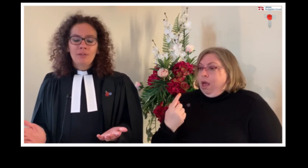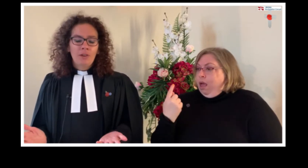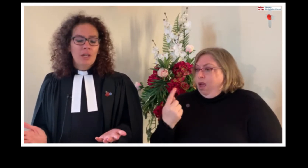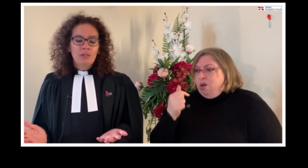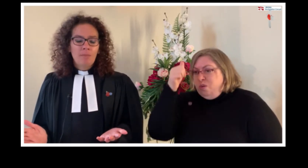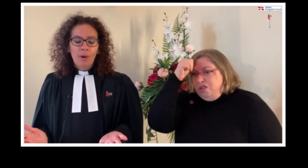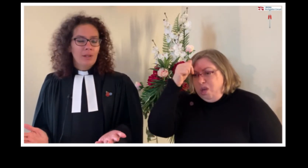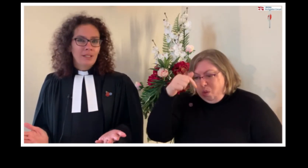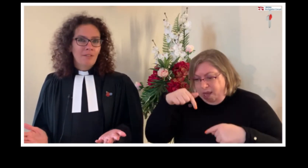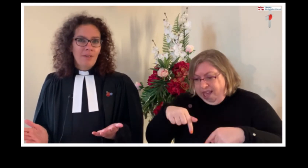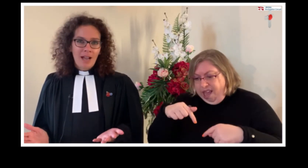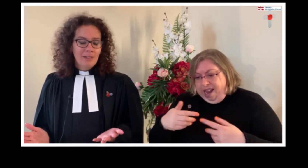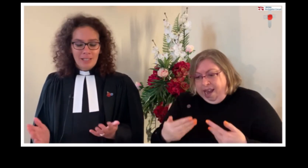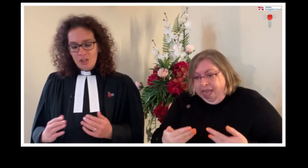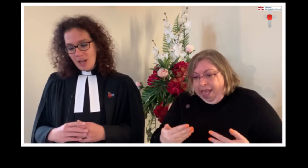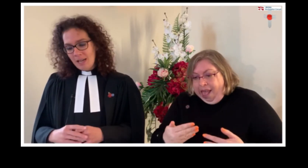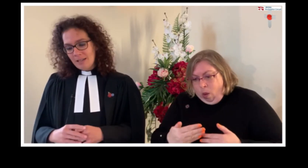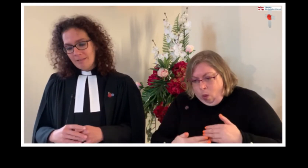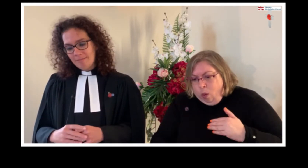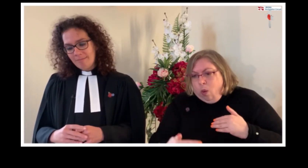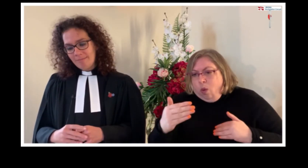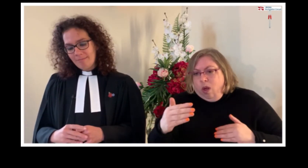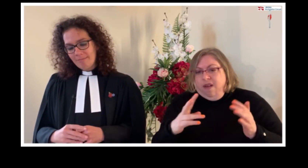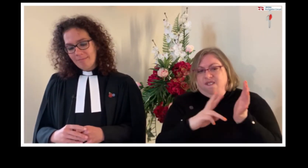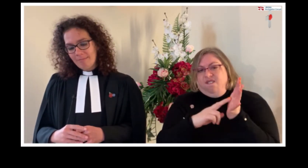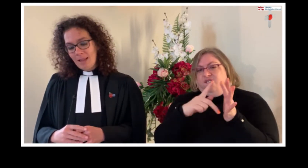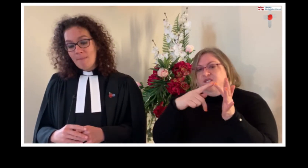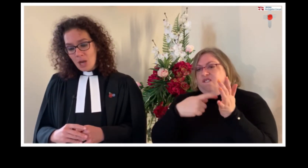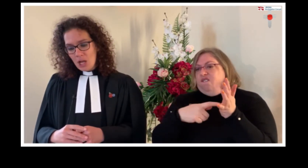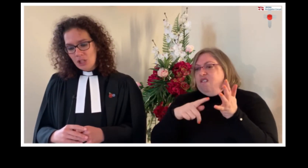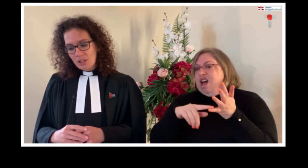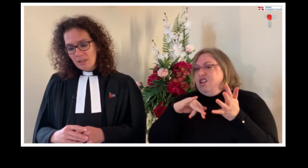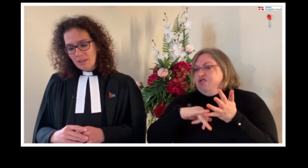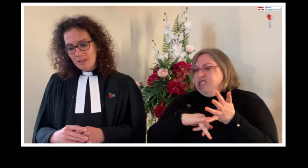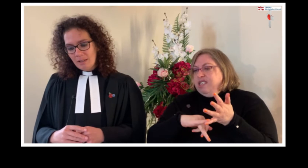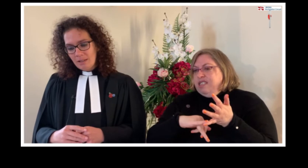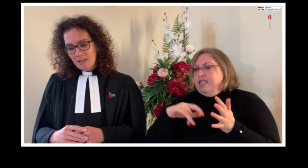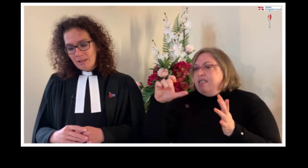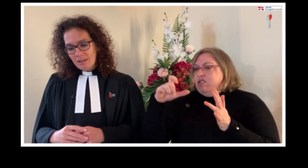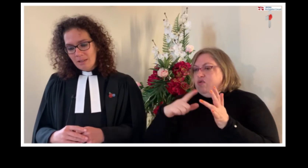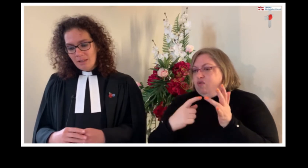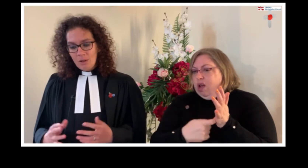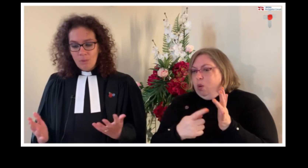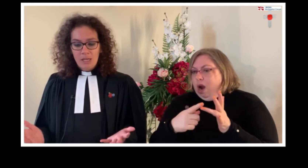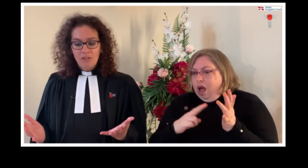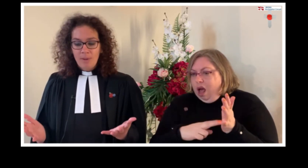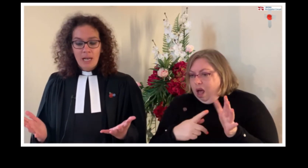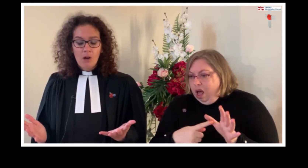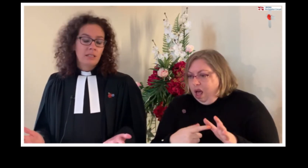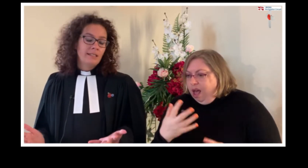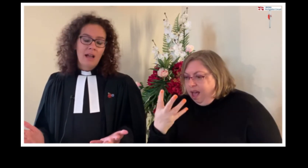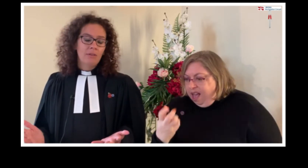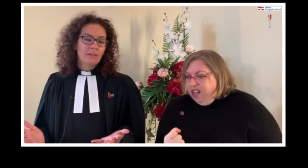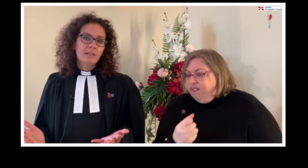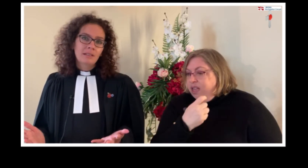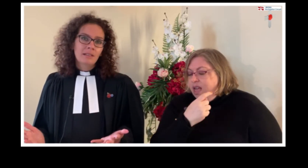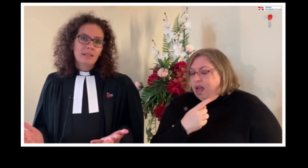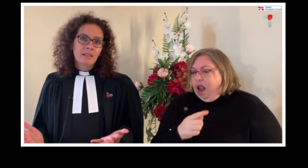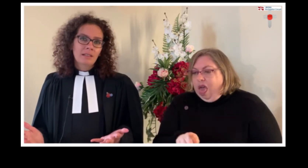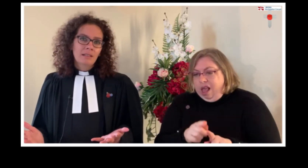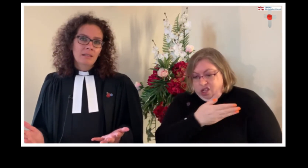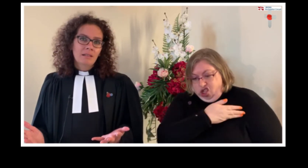when those first reports of a virus in China emerged, that we'd have been locked down